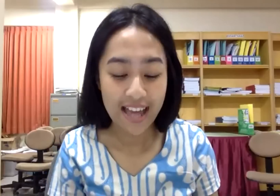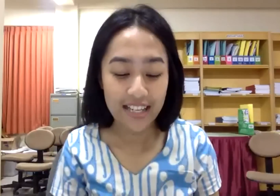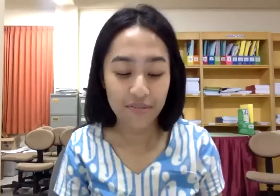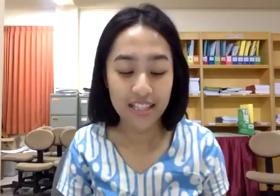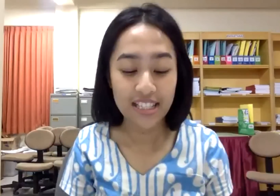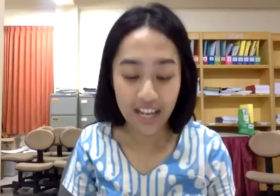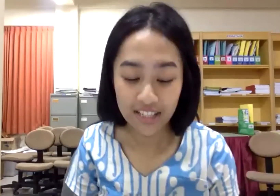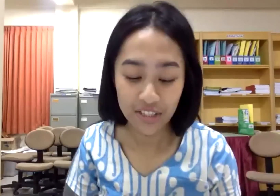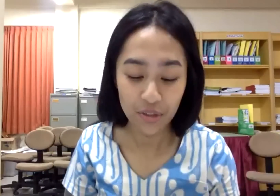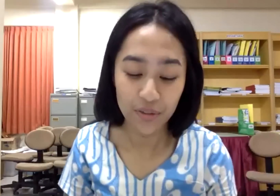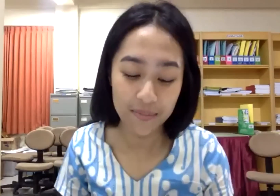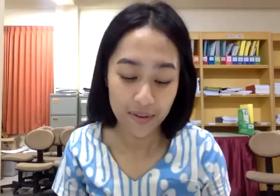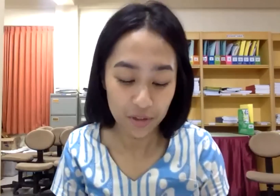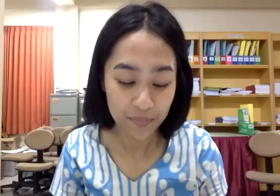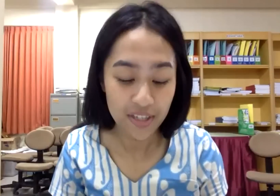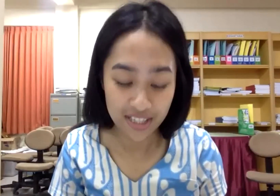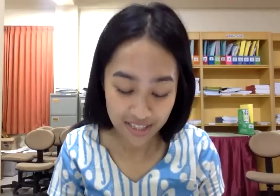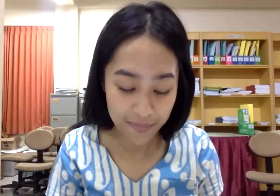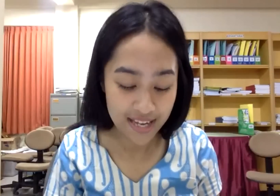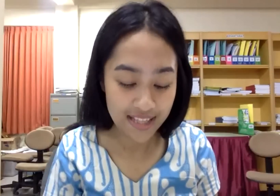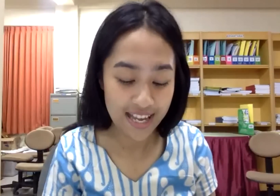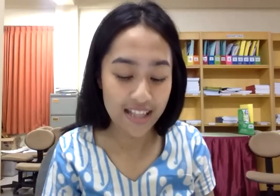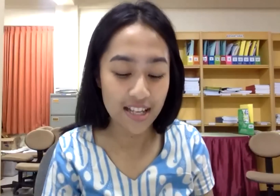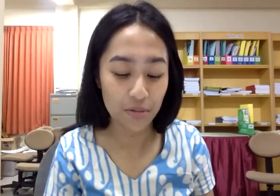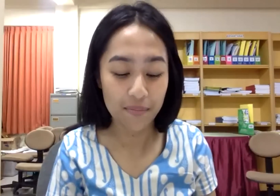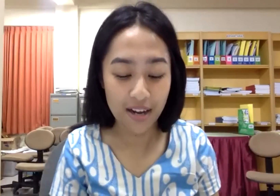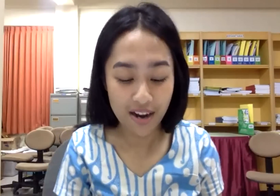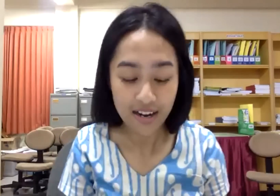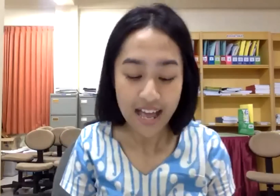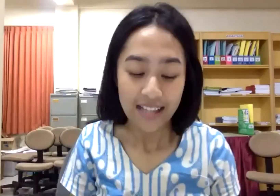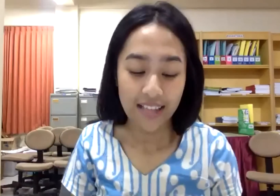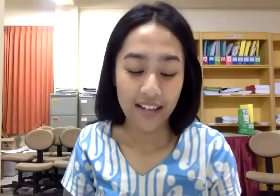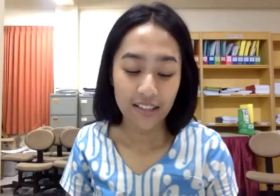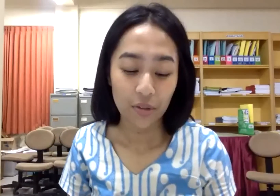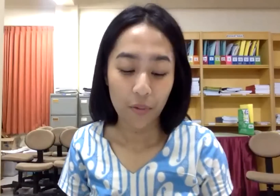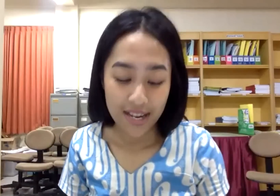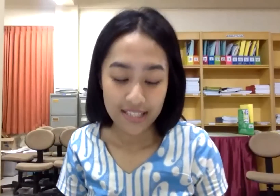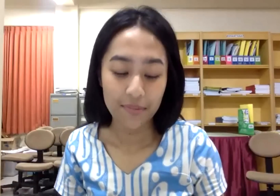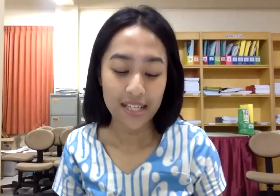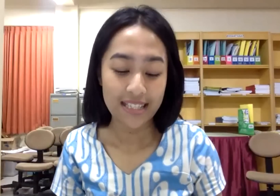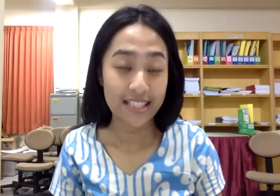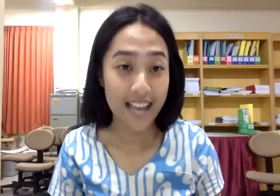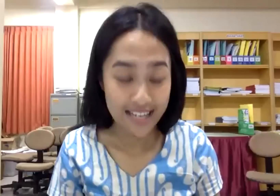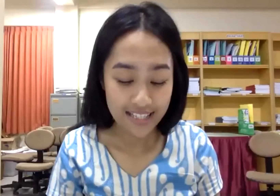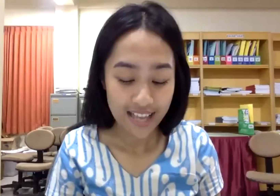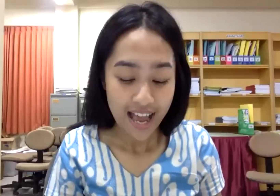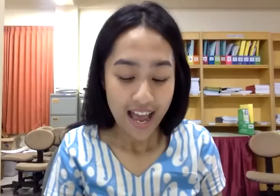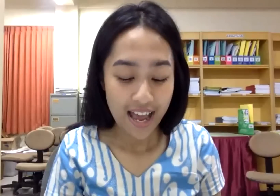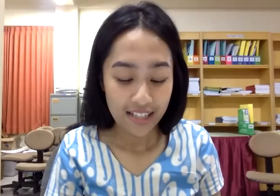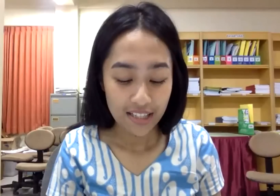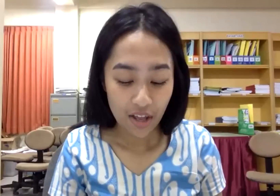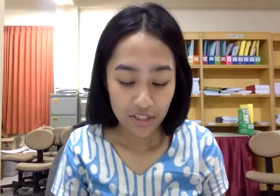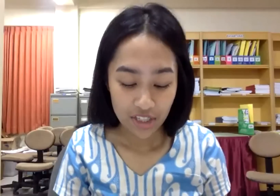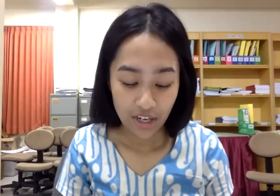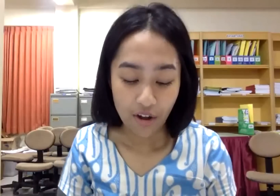I have given the chance to participate in this webinar titled Why Disability Studies